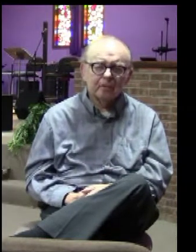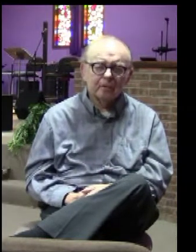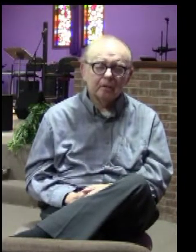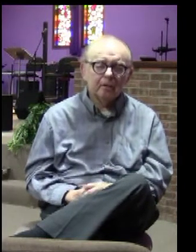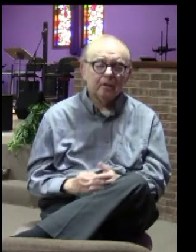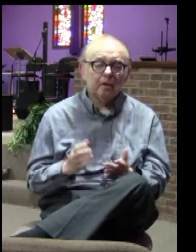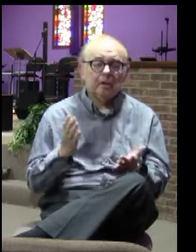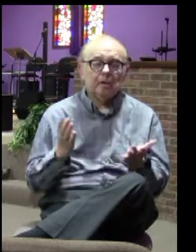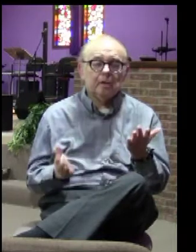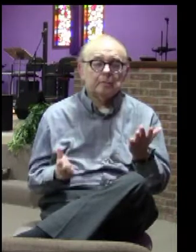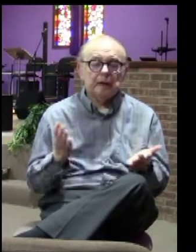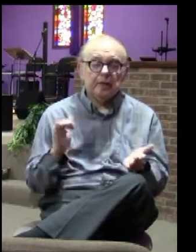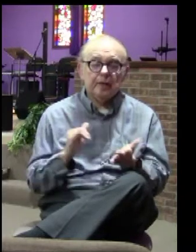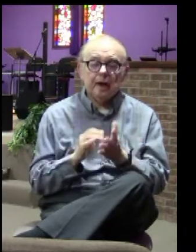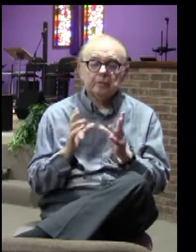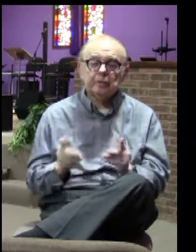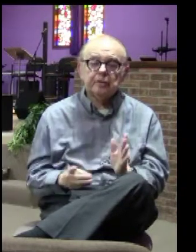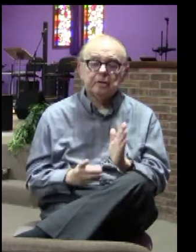maybe they developed cancer.